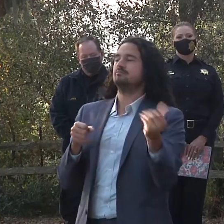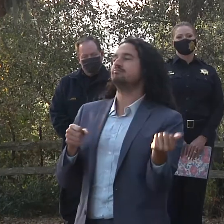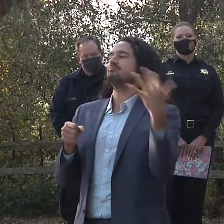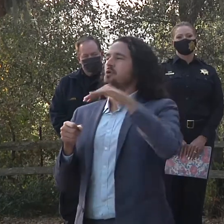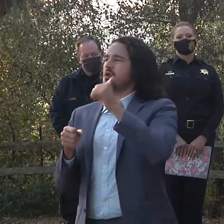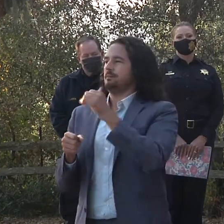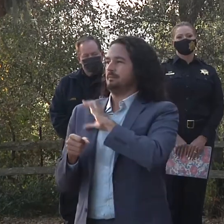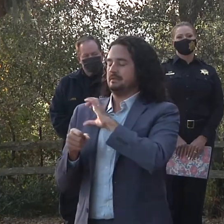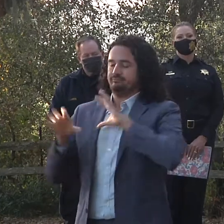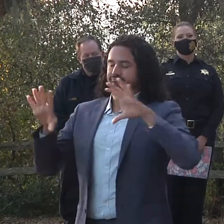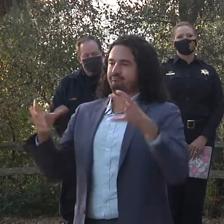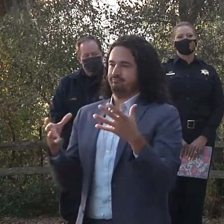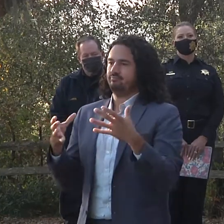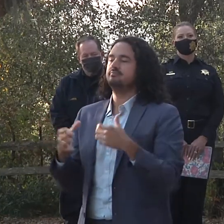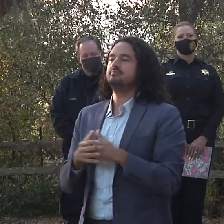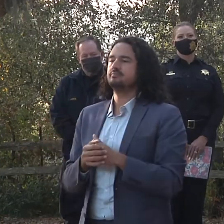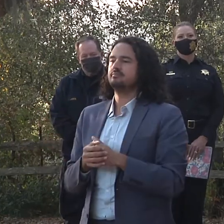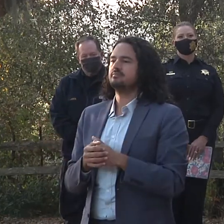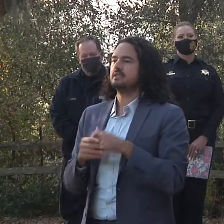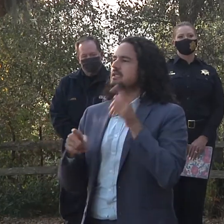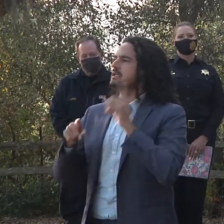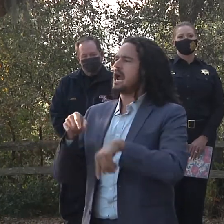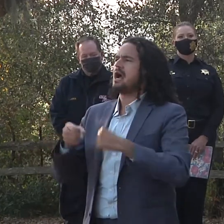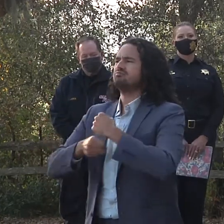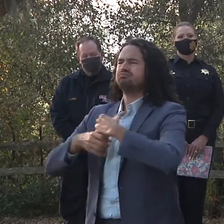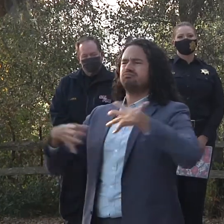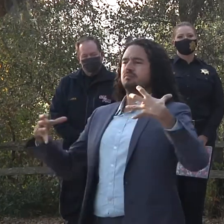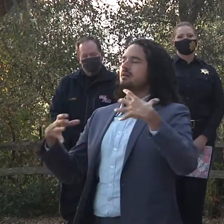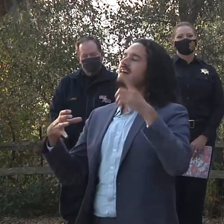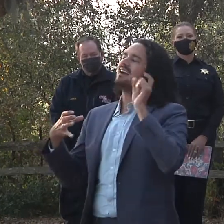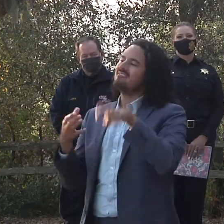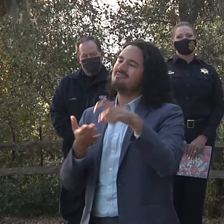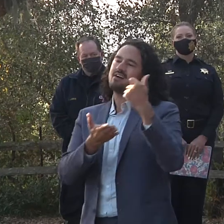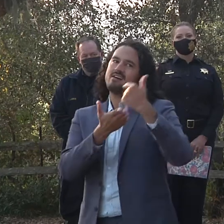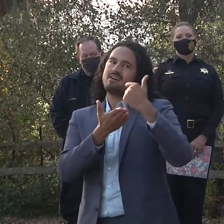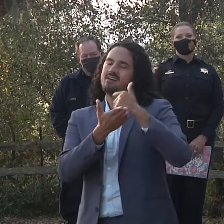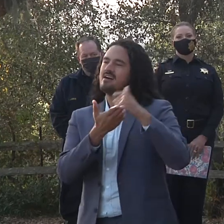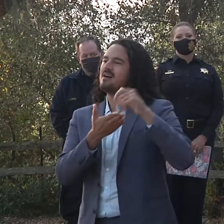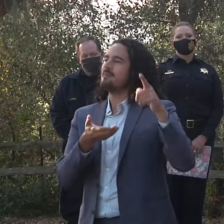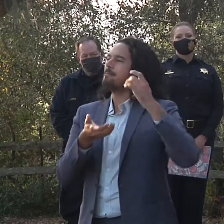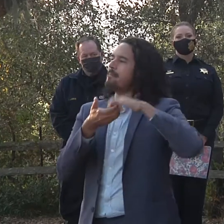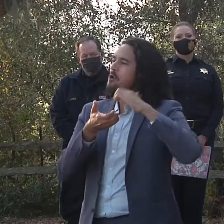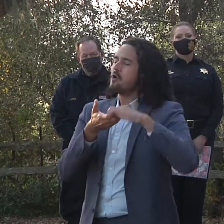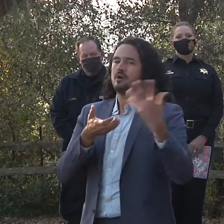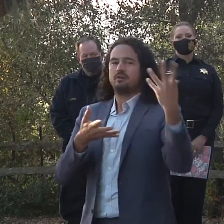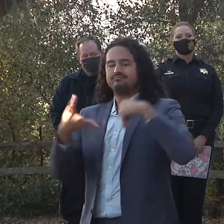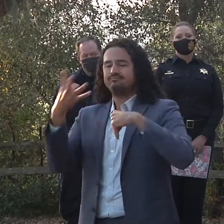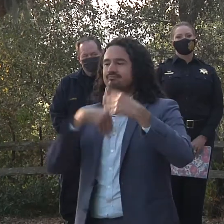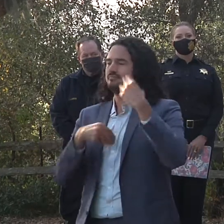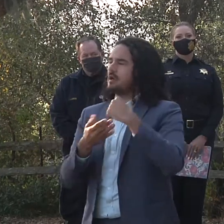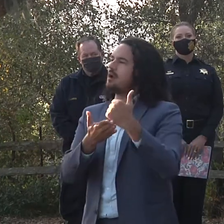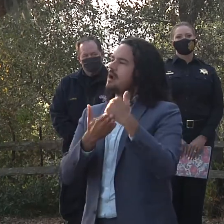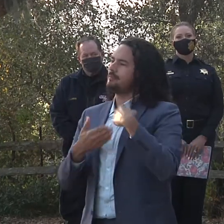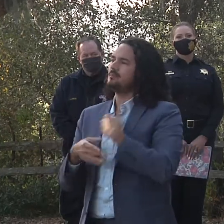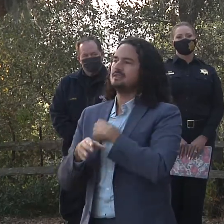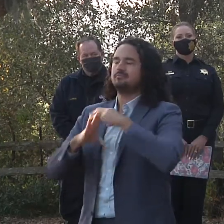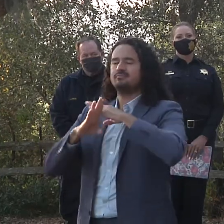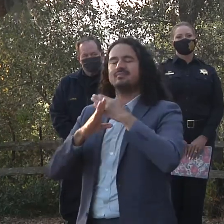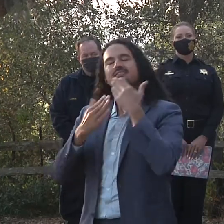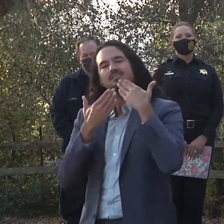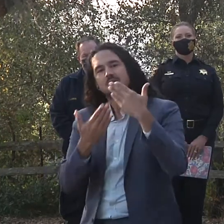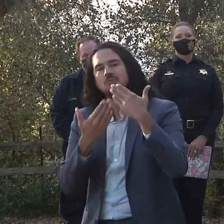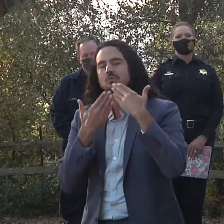in the county and over the hill, and we definitely thank them for their assistance in this. In terms of calls for service, we responded to